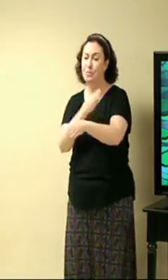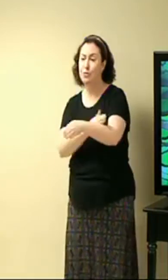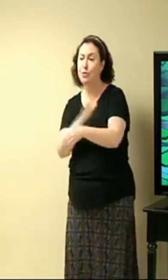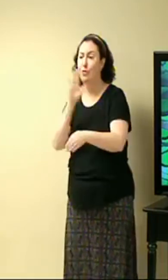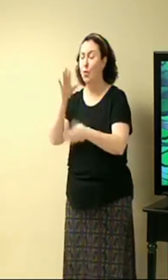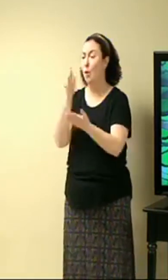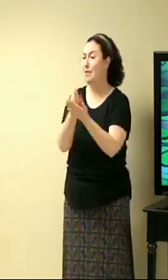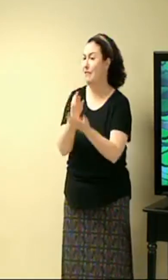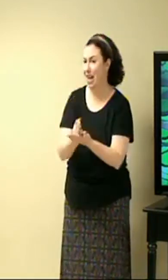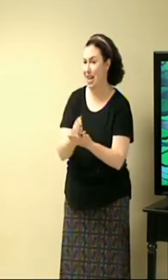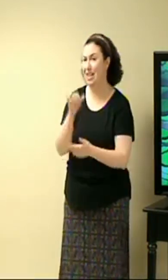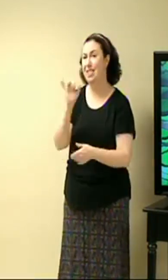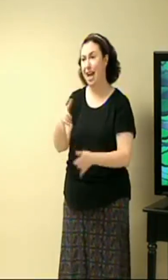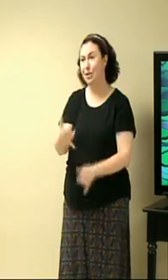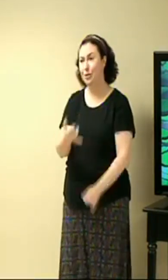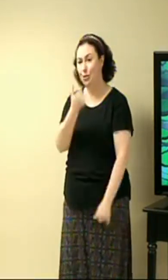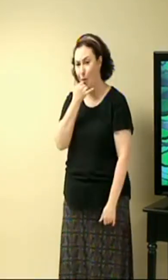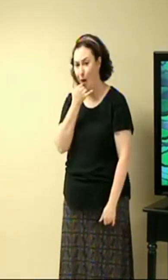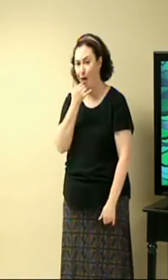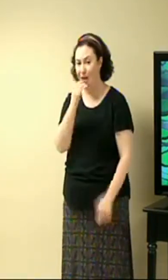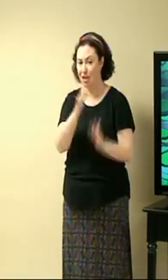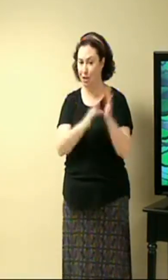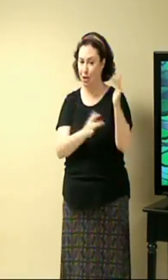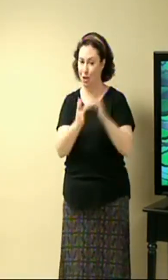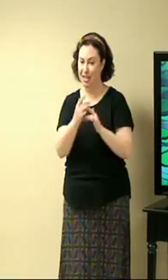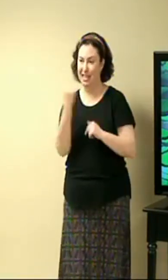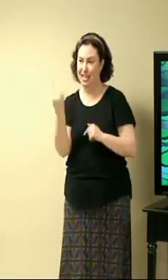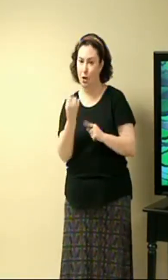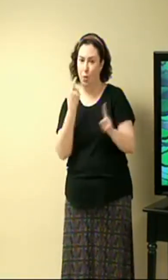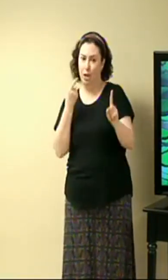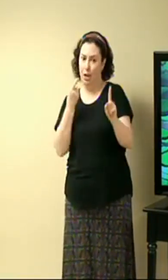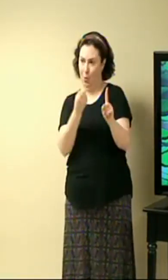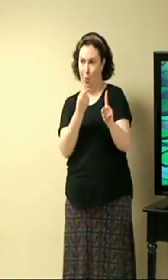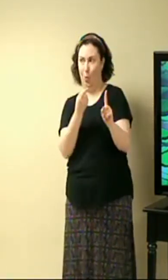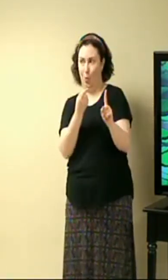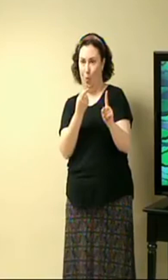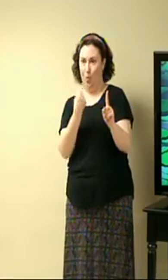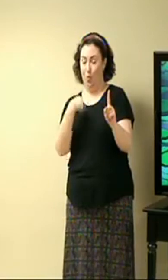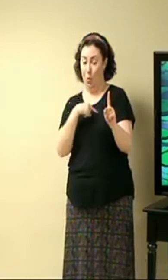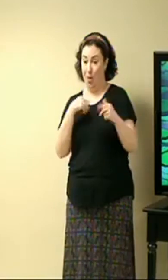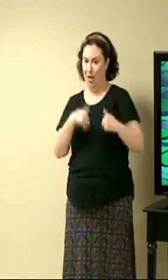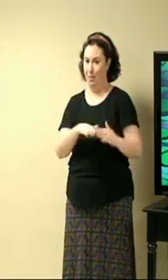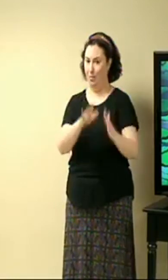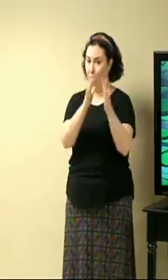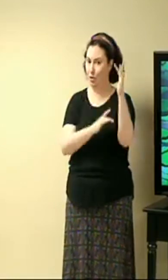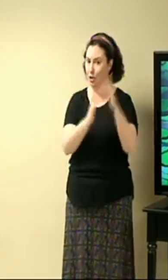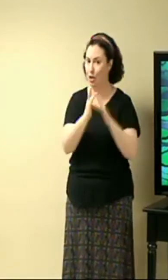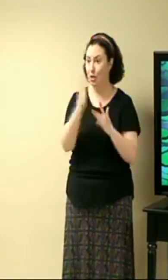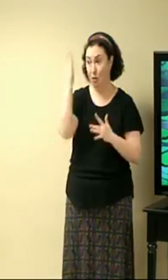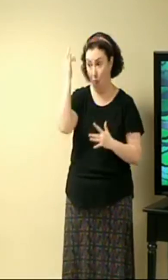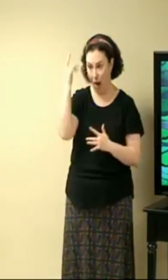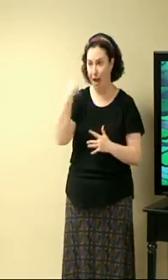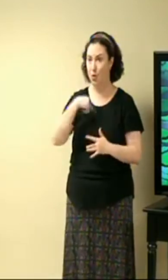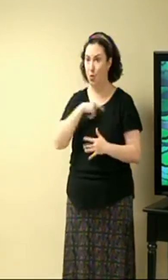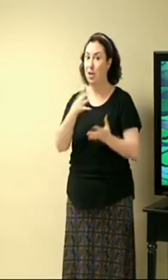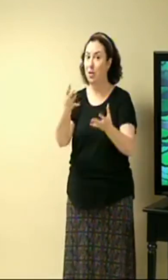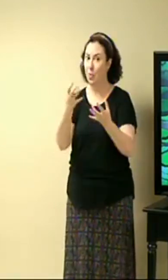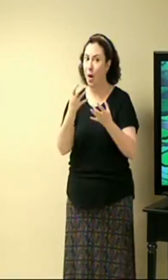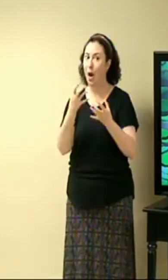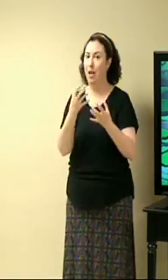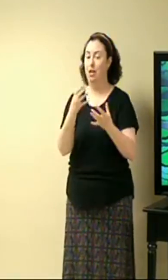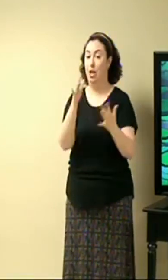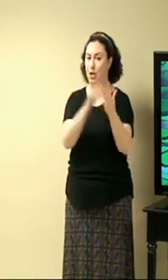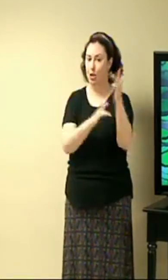the end, and he is the means. We come to Jesus to get more of Jesus, the greatest gift God could ever offer us.